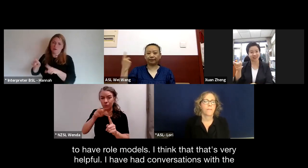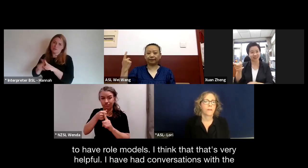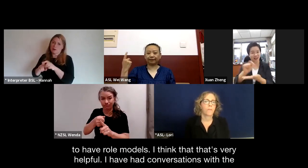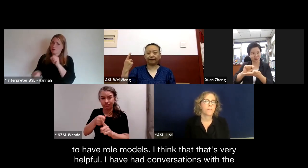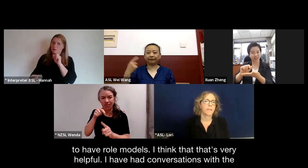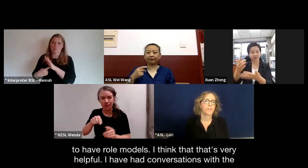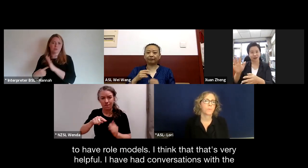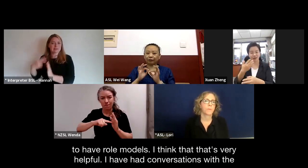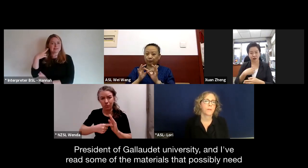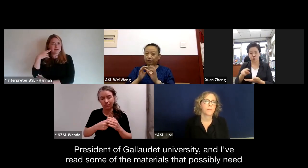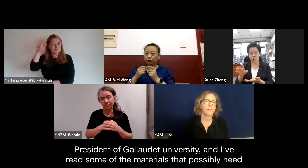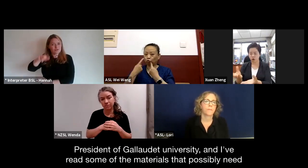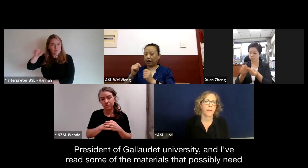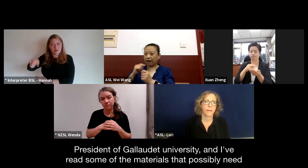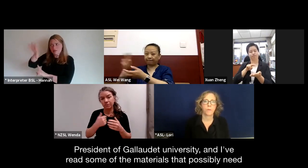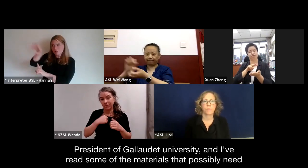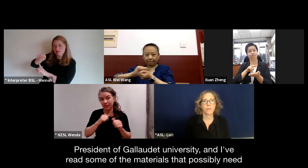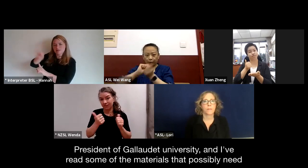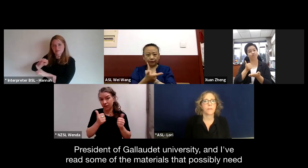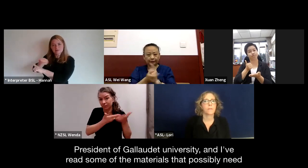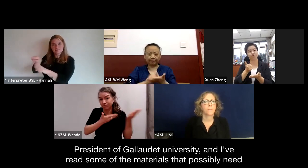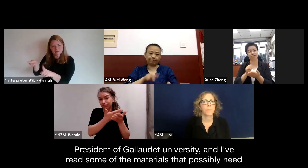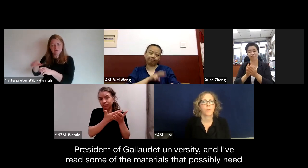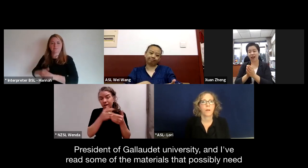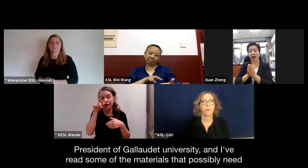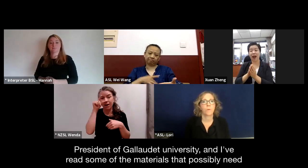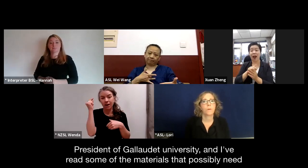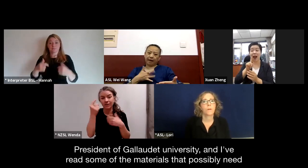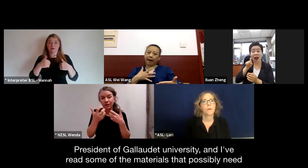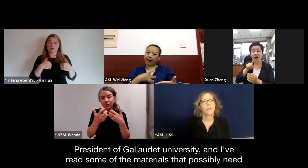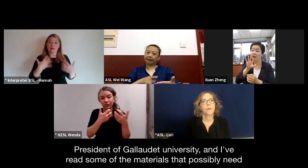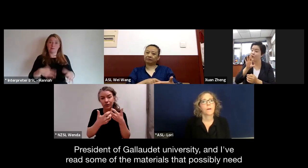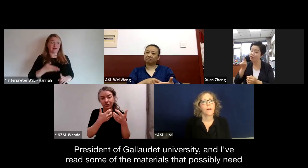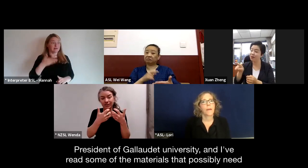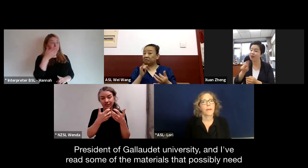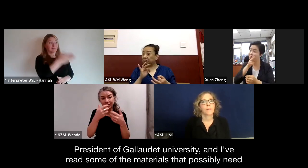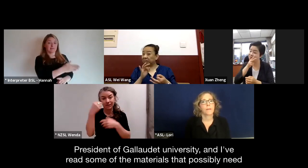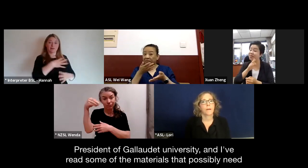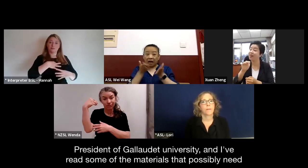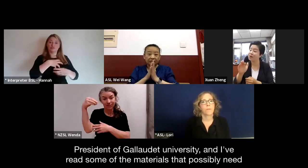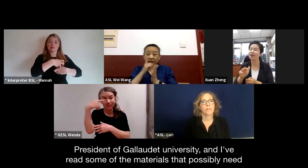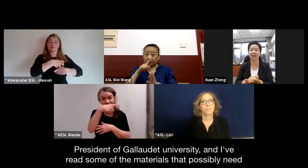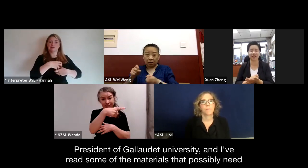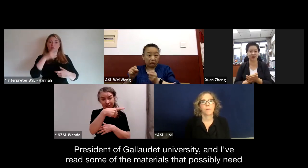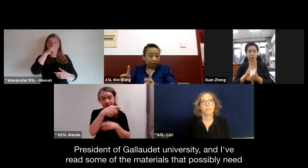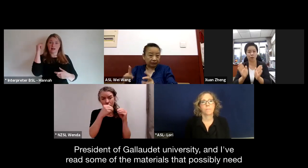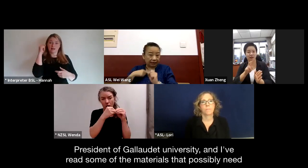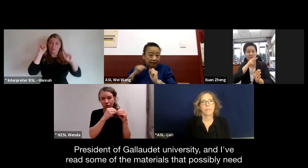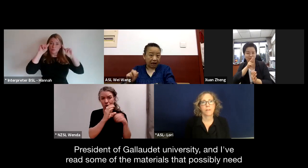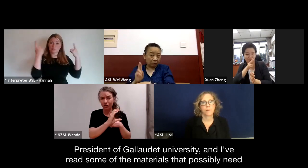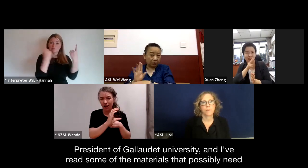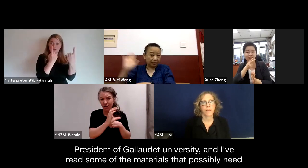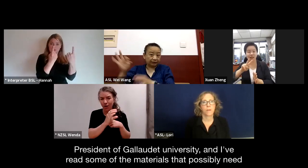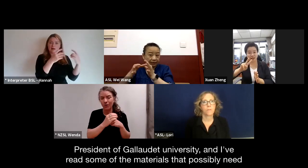I've had conversations with the president of Gallaudet University, Bobby Cordano, and I've read some of the